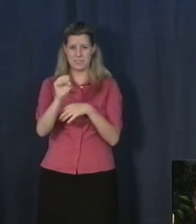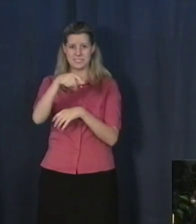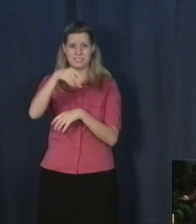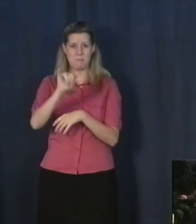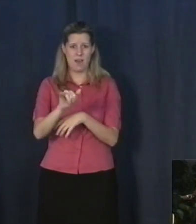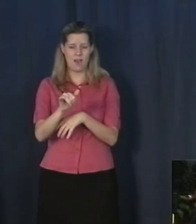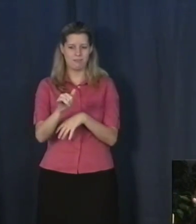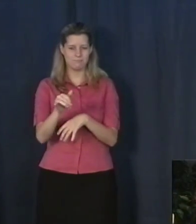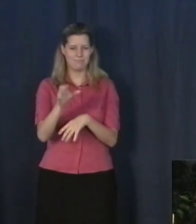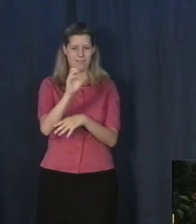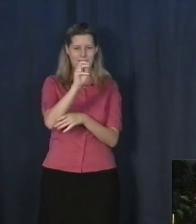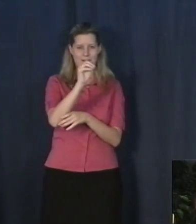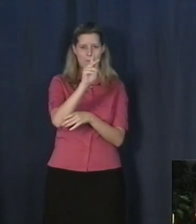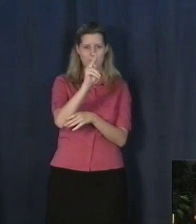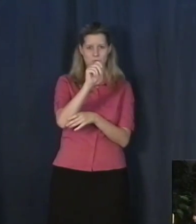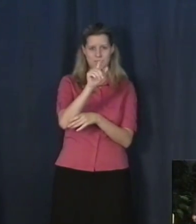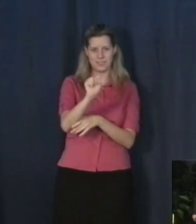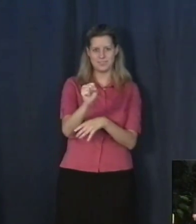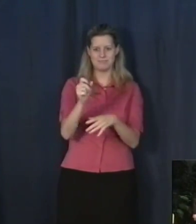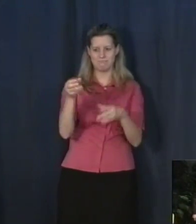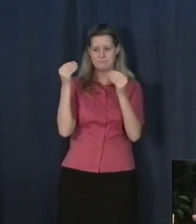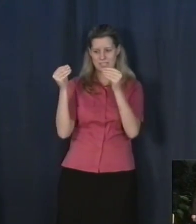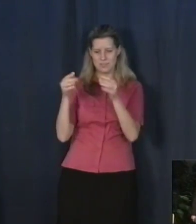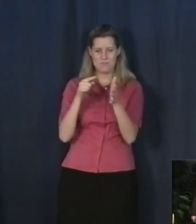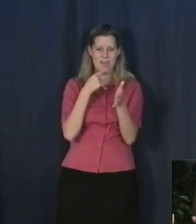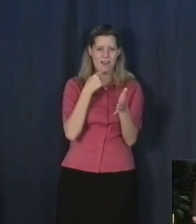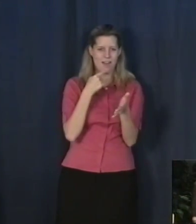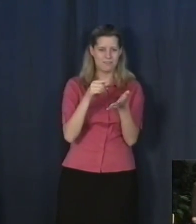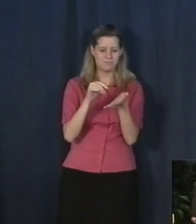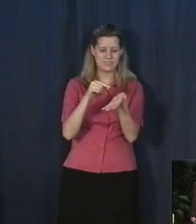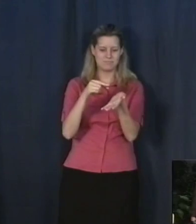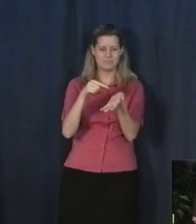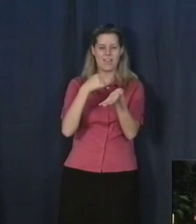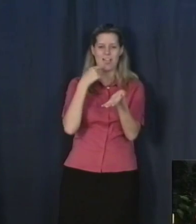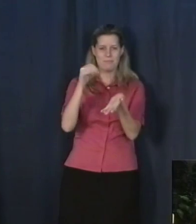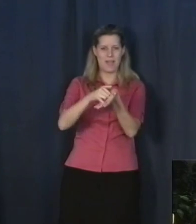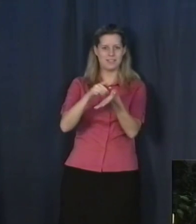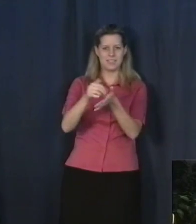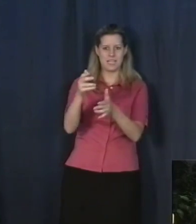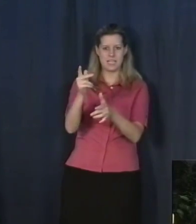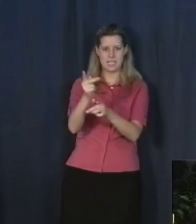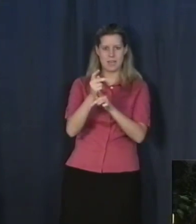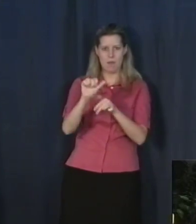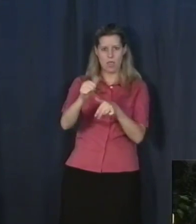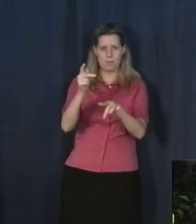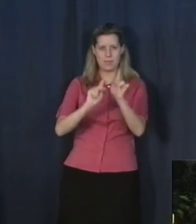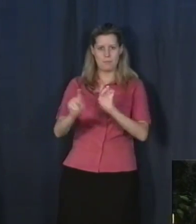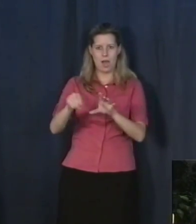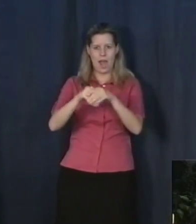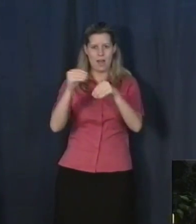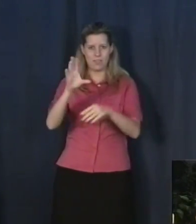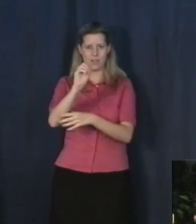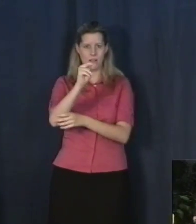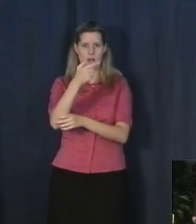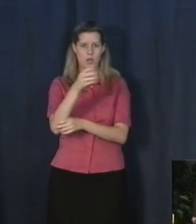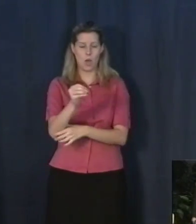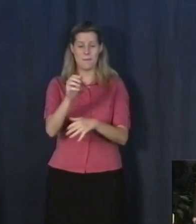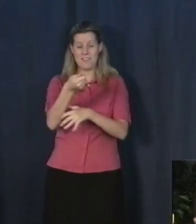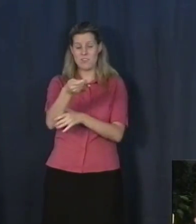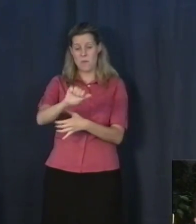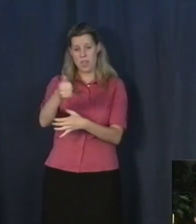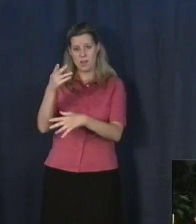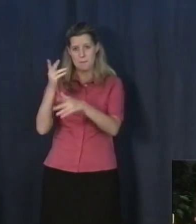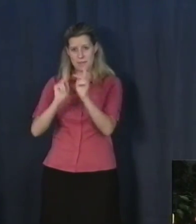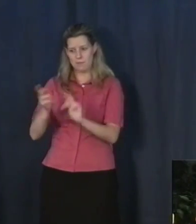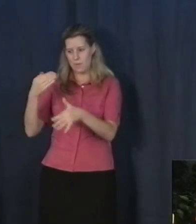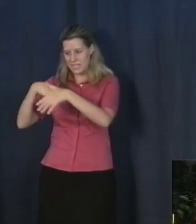The communists go in there and tell them that to keep everybody else out of the Congo. Well, Roy Mackel from the University of Chicago and a couple other guys went into that